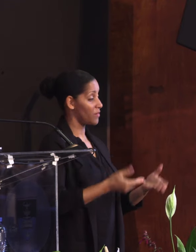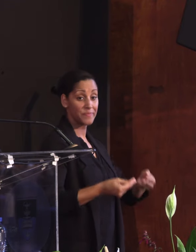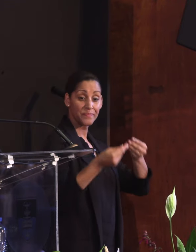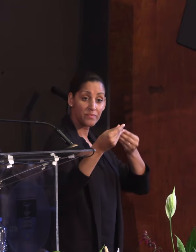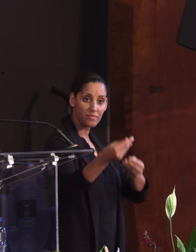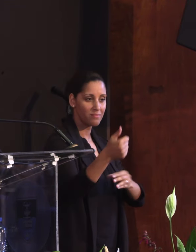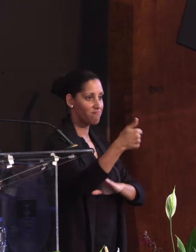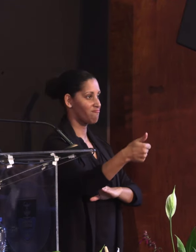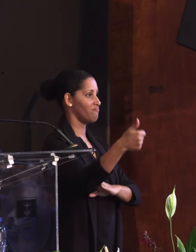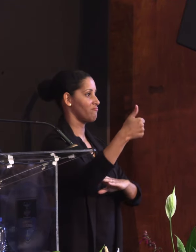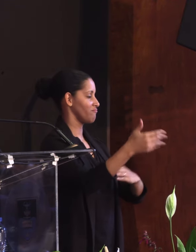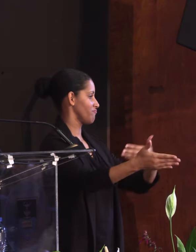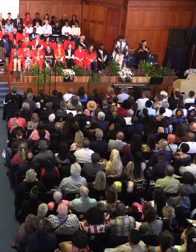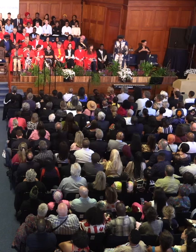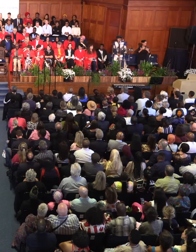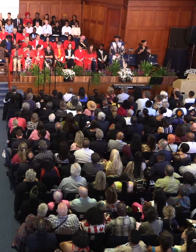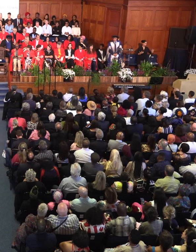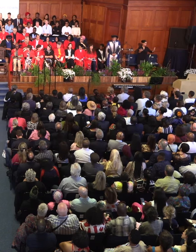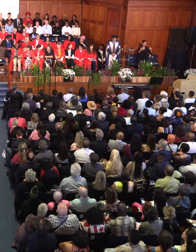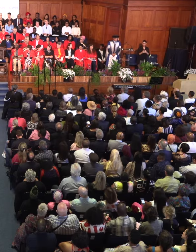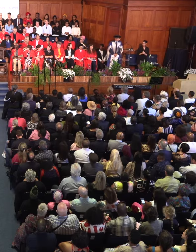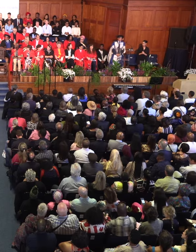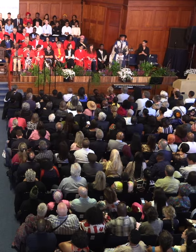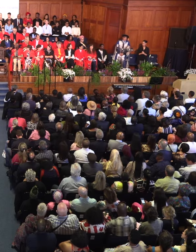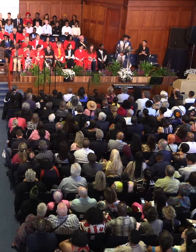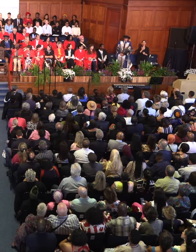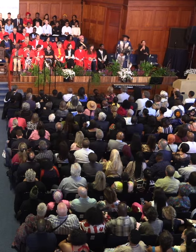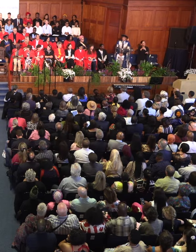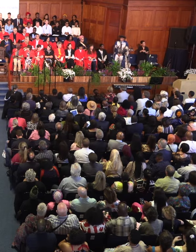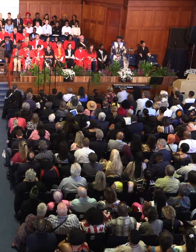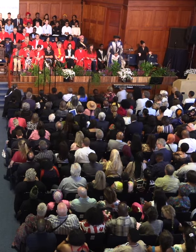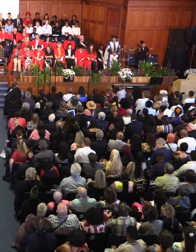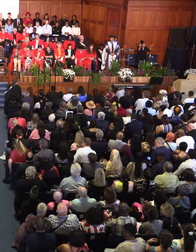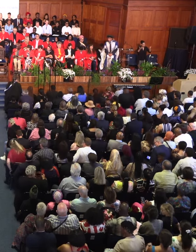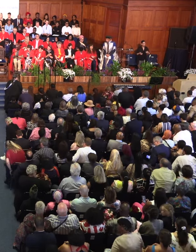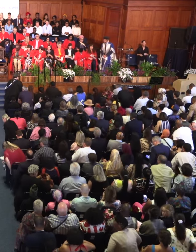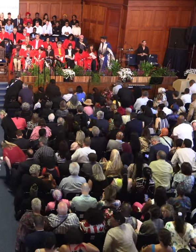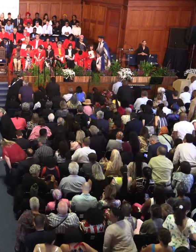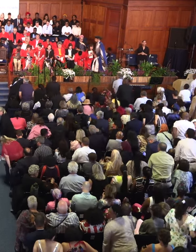the Chancellor to dissolve the congregation. Would you please stand?